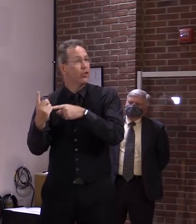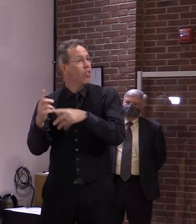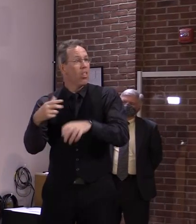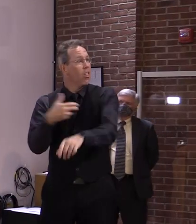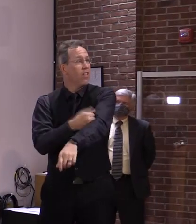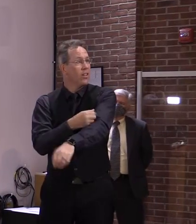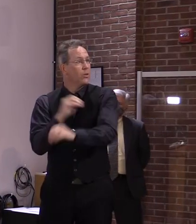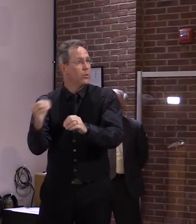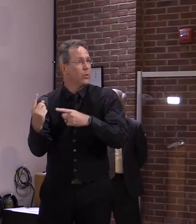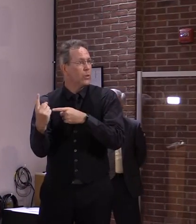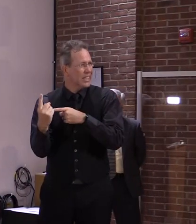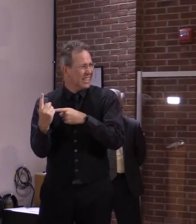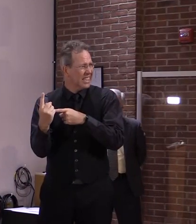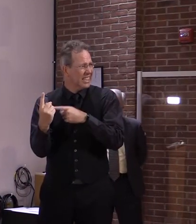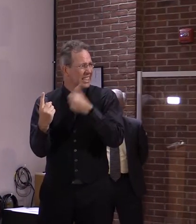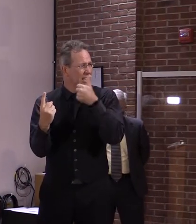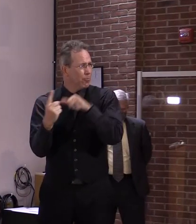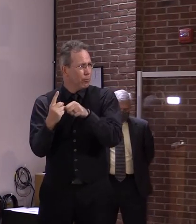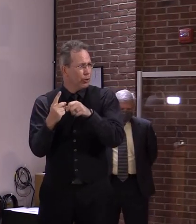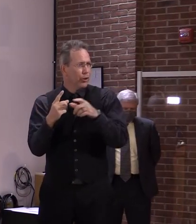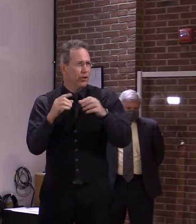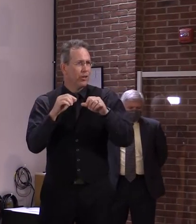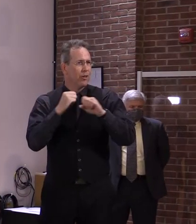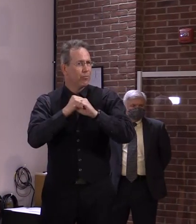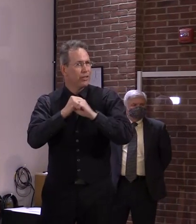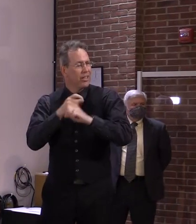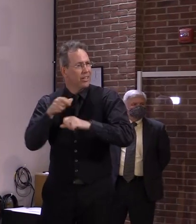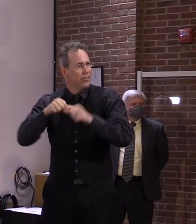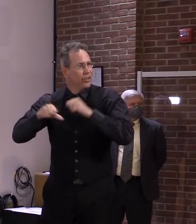be protected by their vaccine.